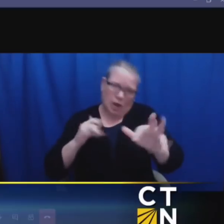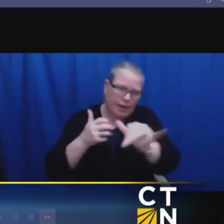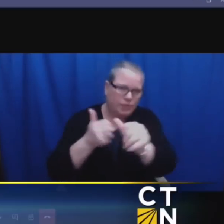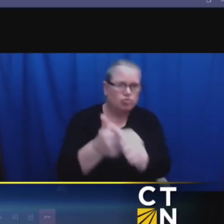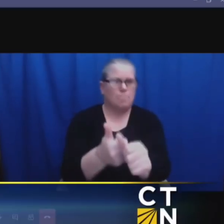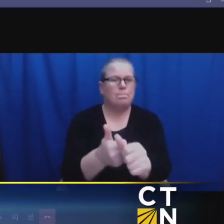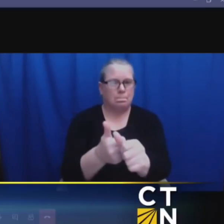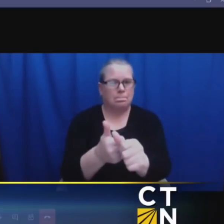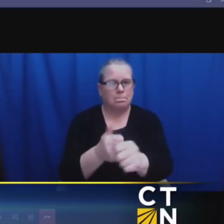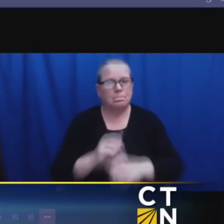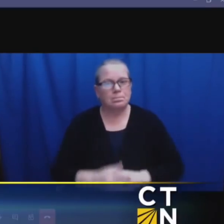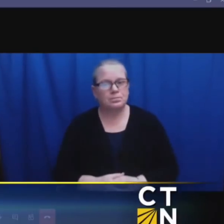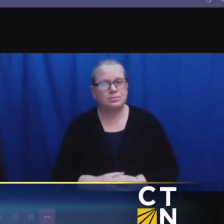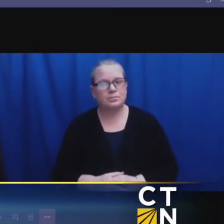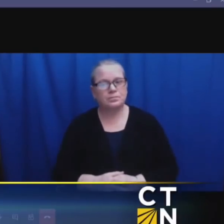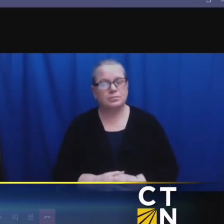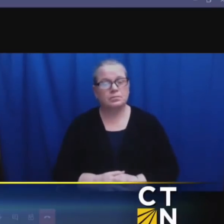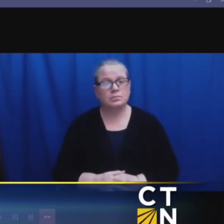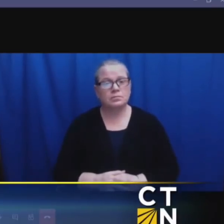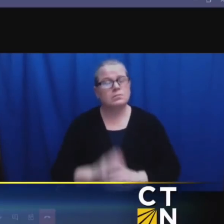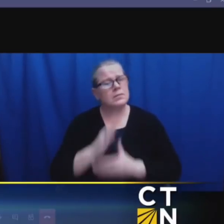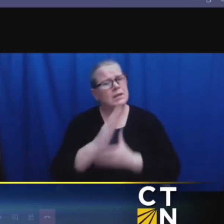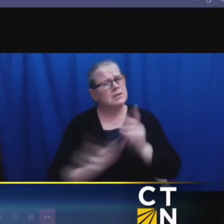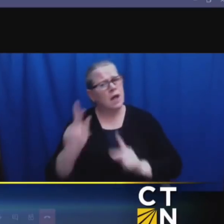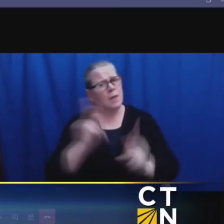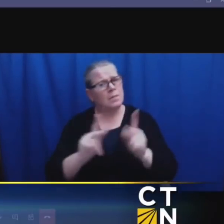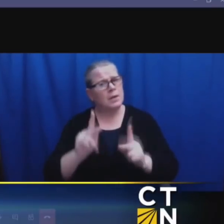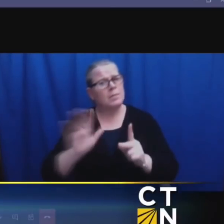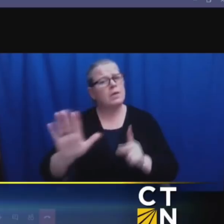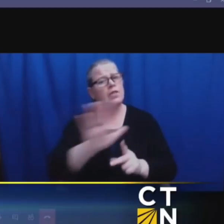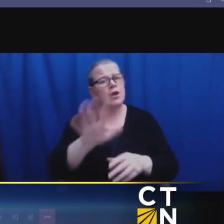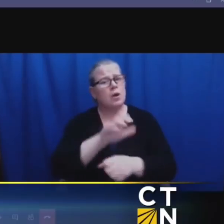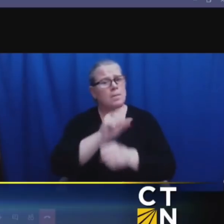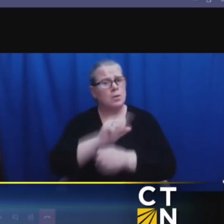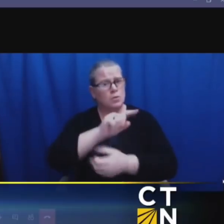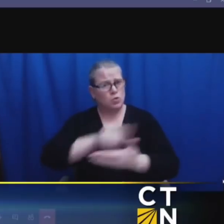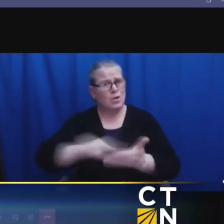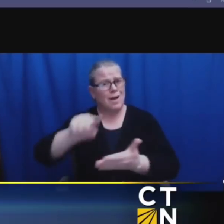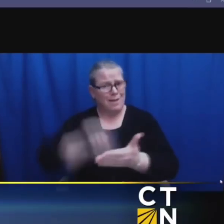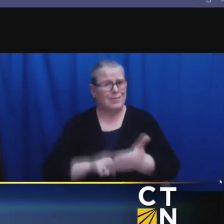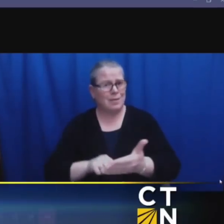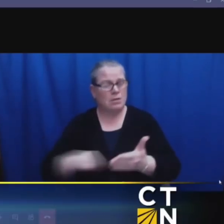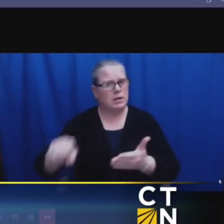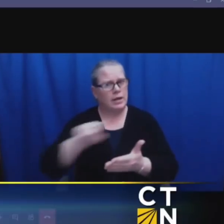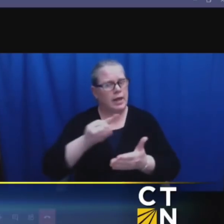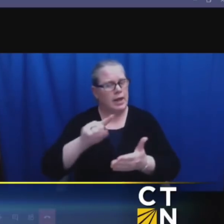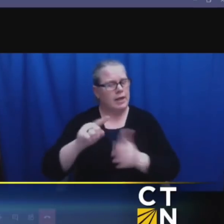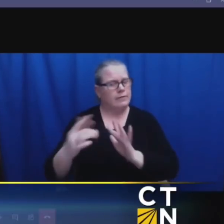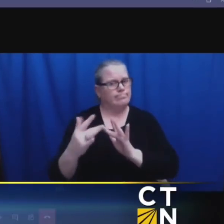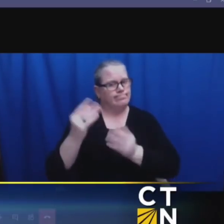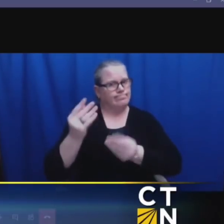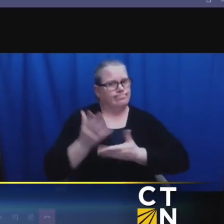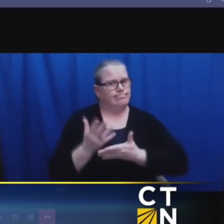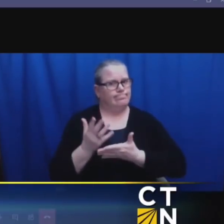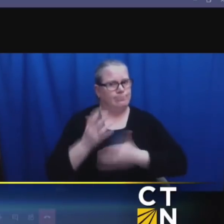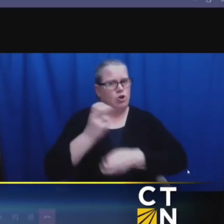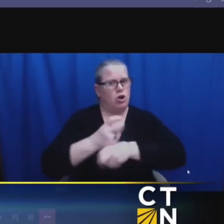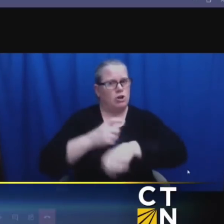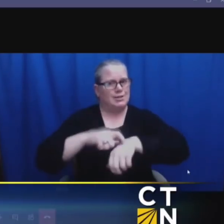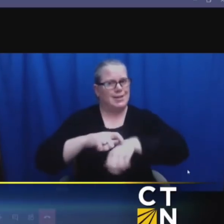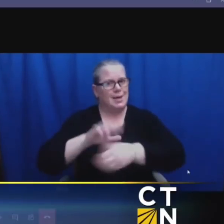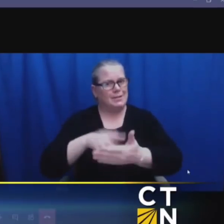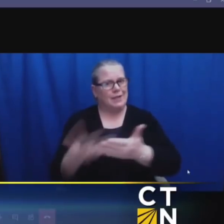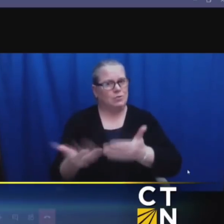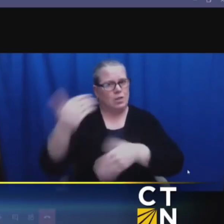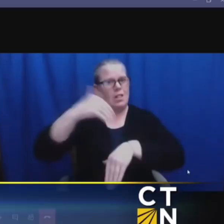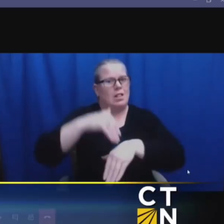And we are hearing from some people who got their appointments canceled and are having a hard time rescheduling through their provider. What do you recommend